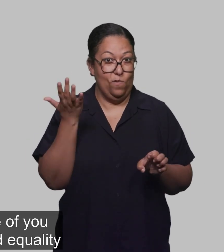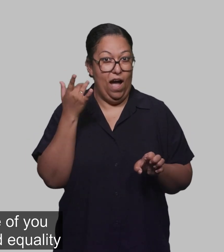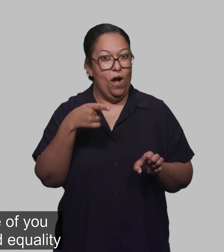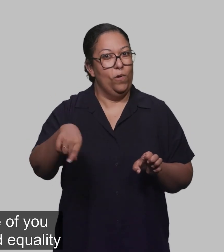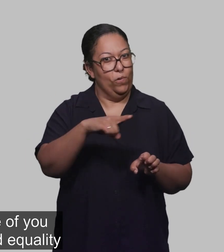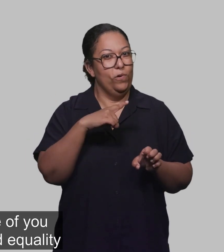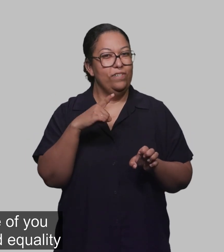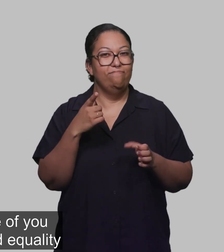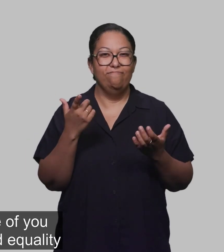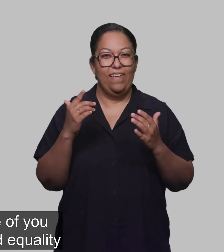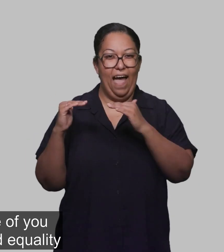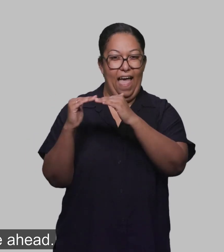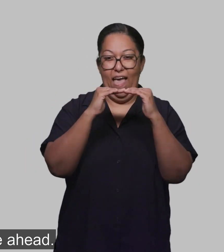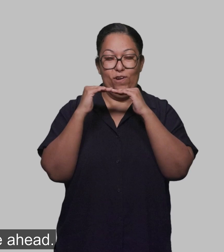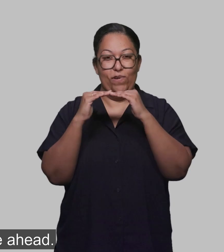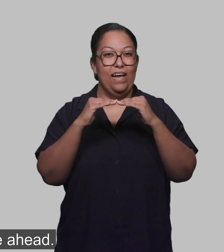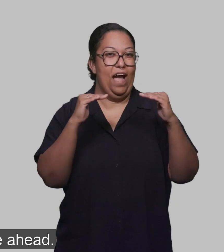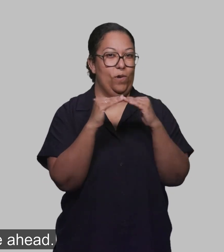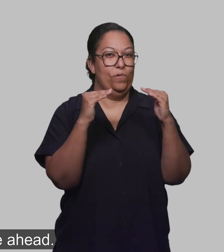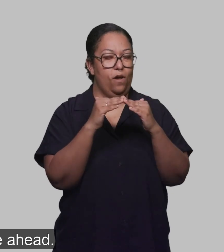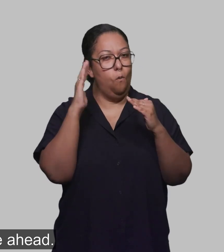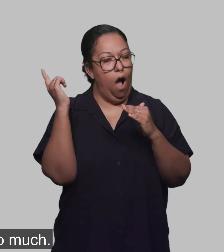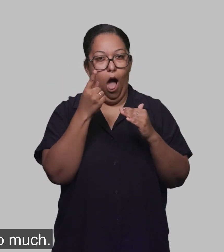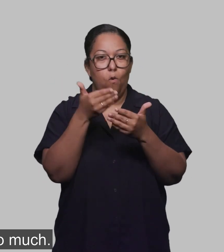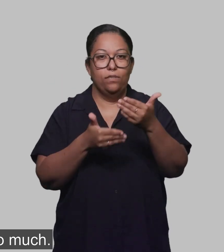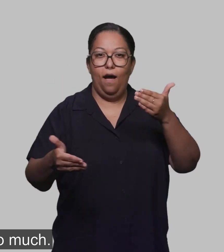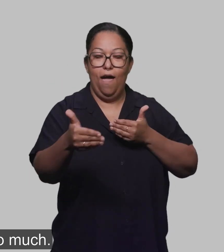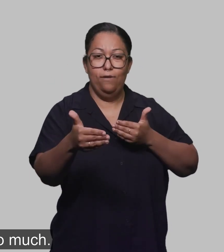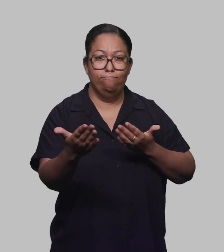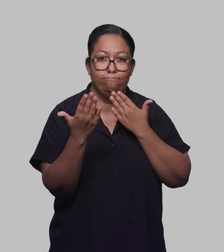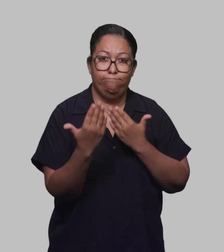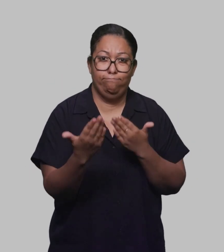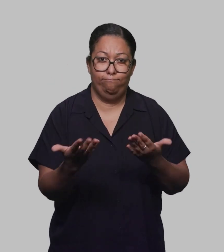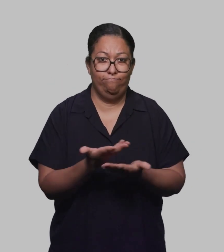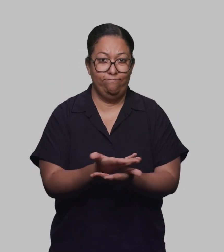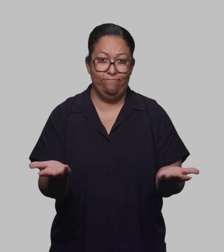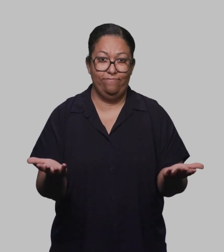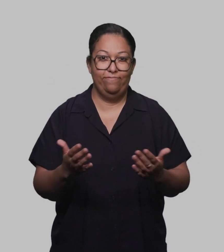that equity and equality will always be ahead. Thank you so much.